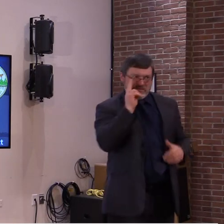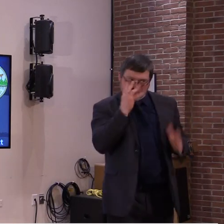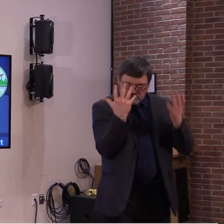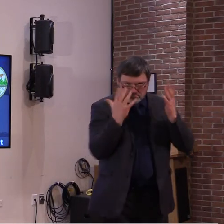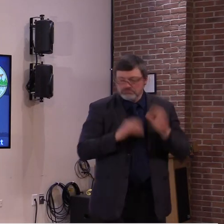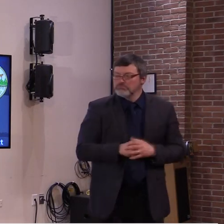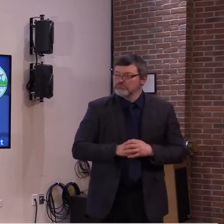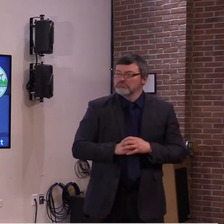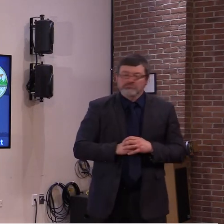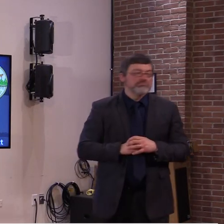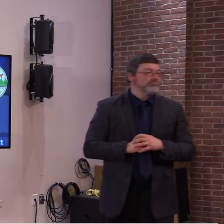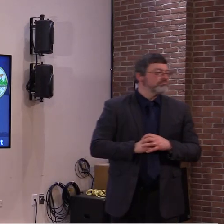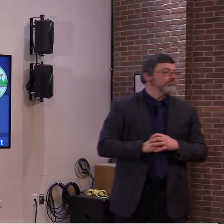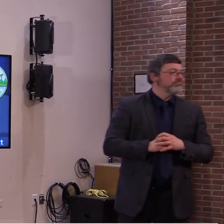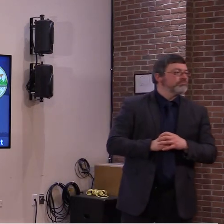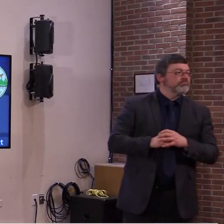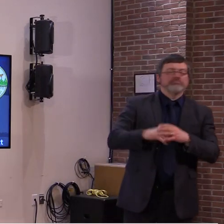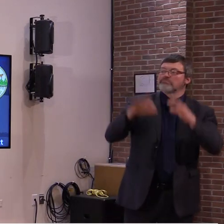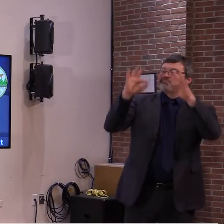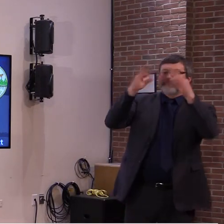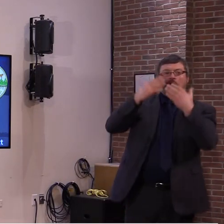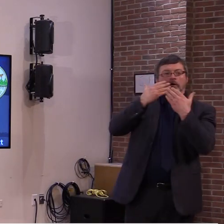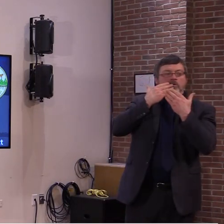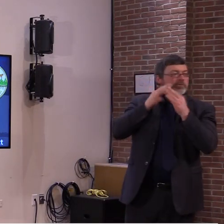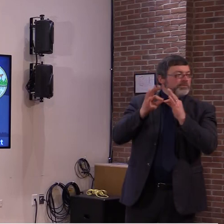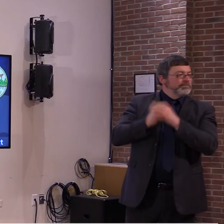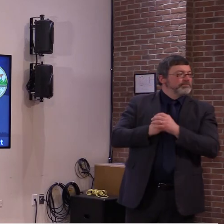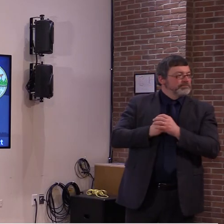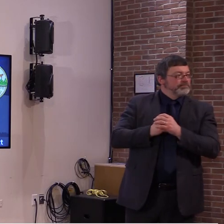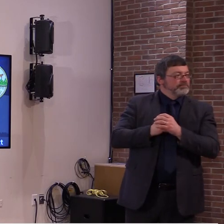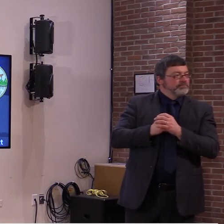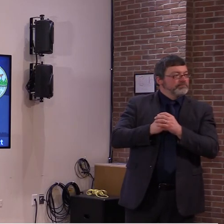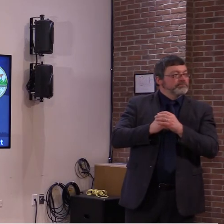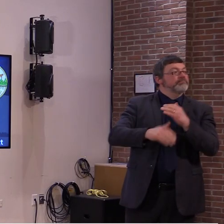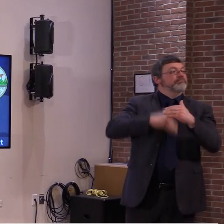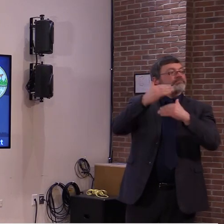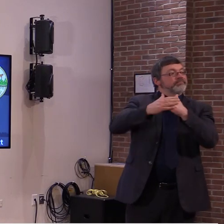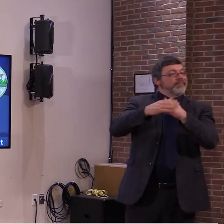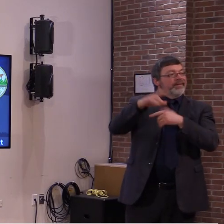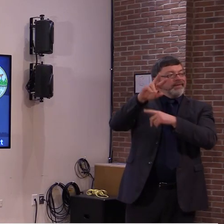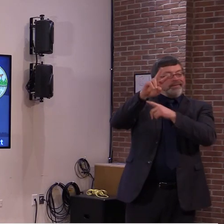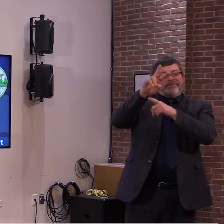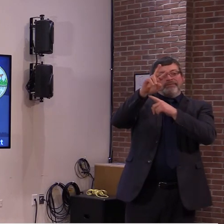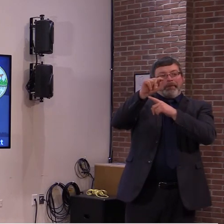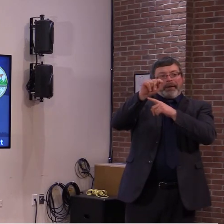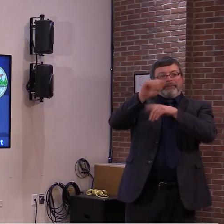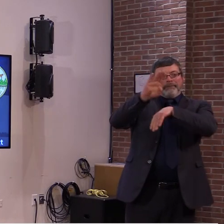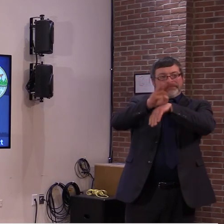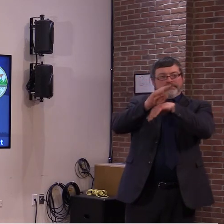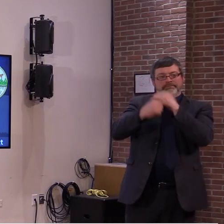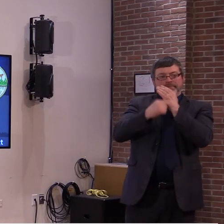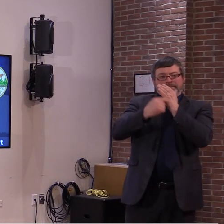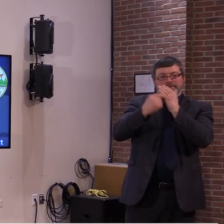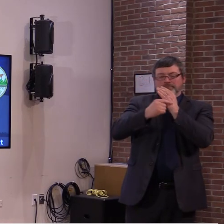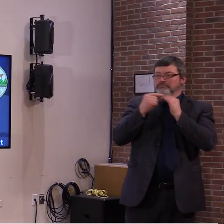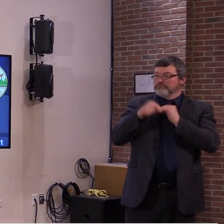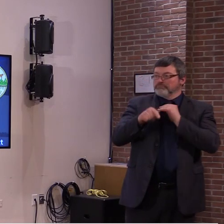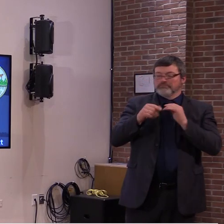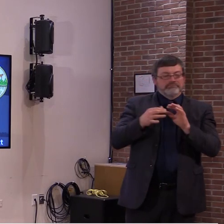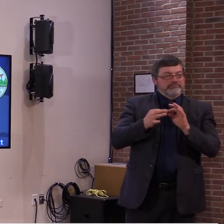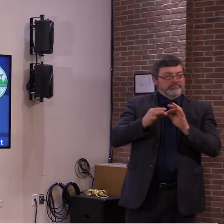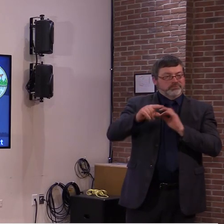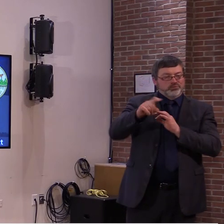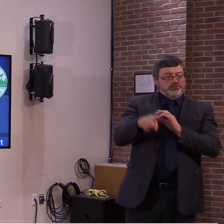Okay, thank you very much. Kim, Vermont Business Magazine. Hi, Governor. As you